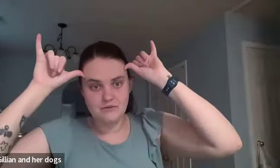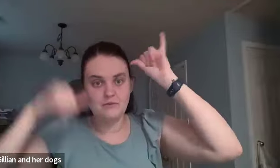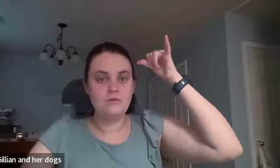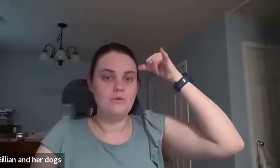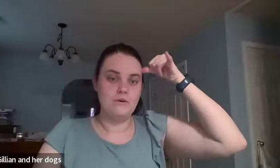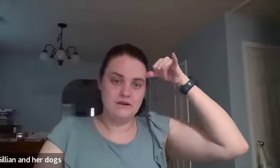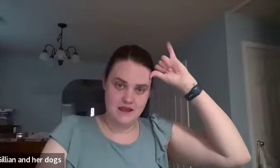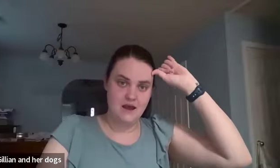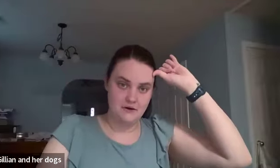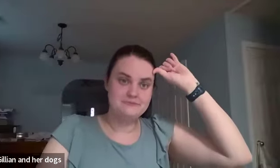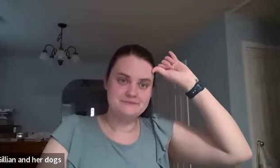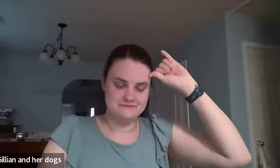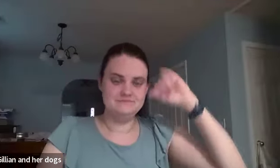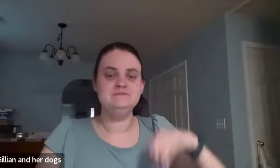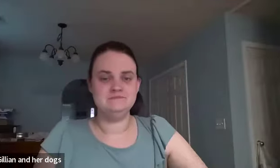cow, or cow.